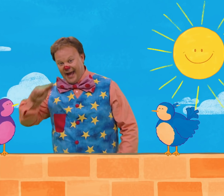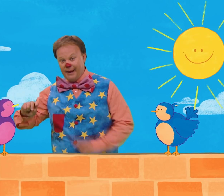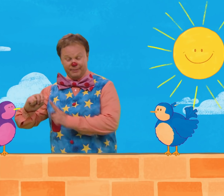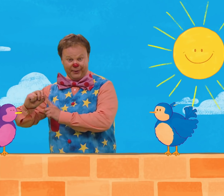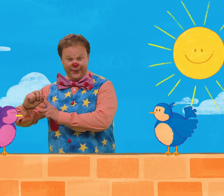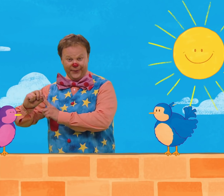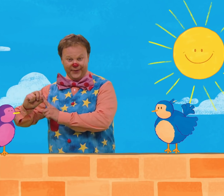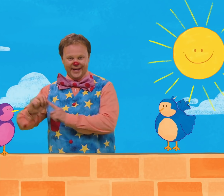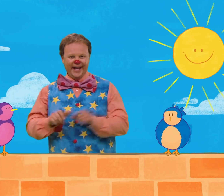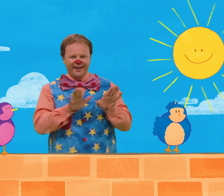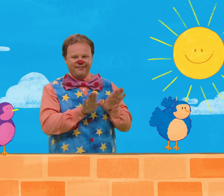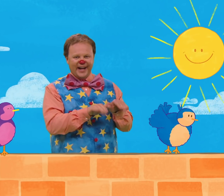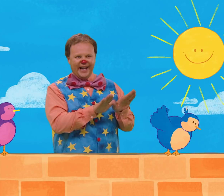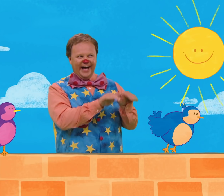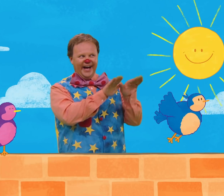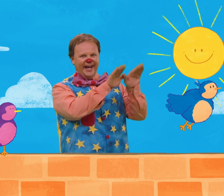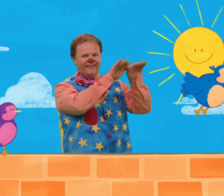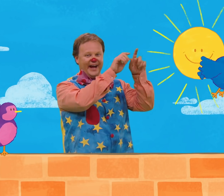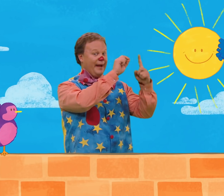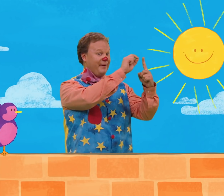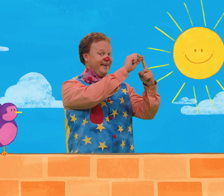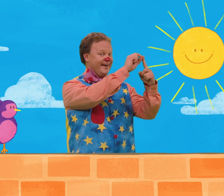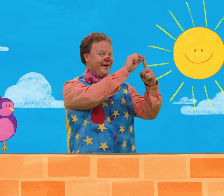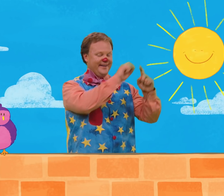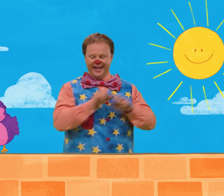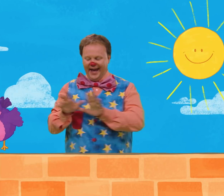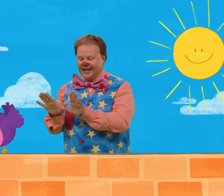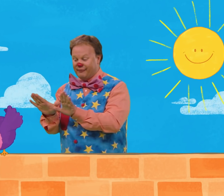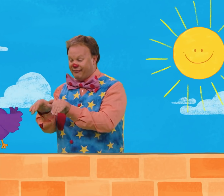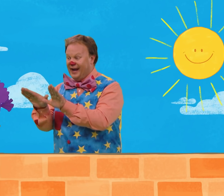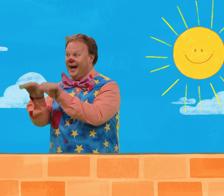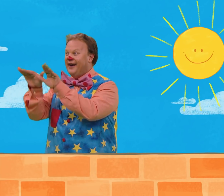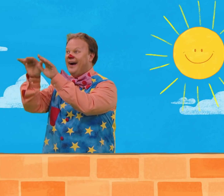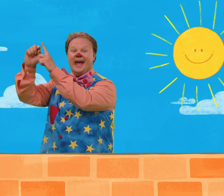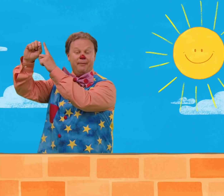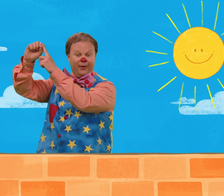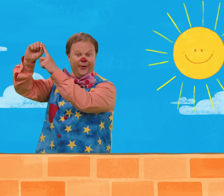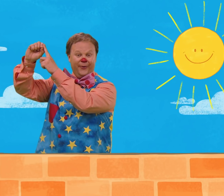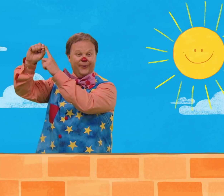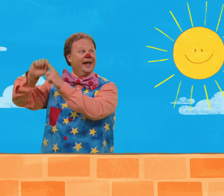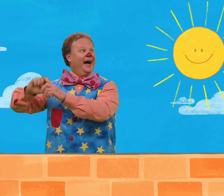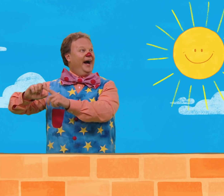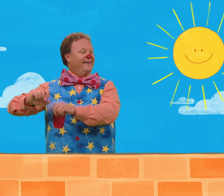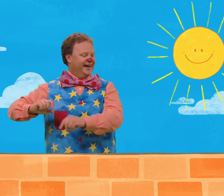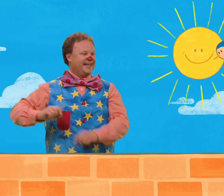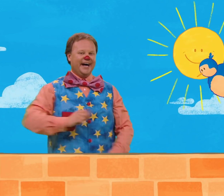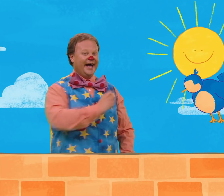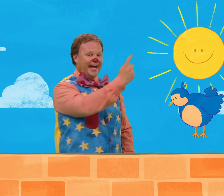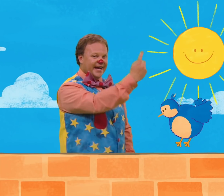named Paul. Fly away, Peter, and fly away, Paul.